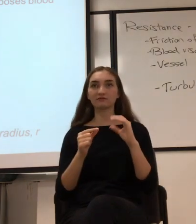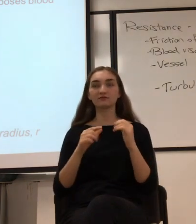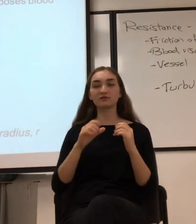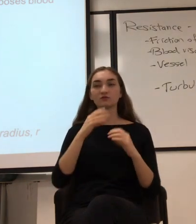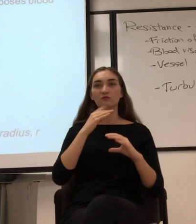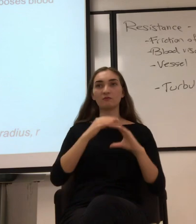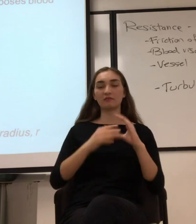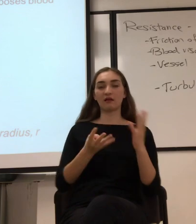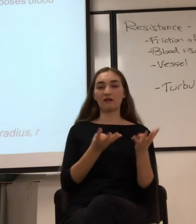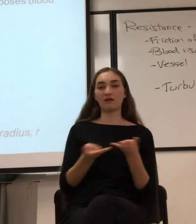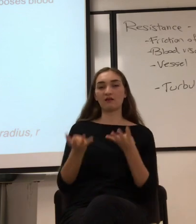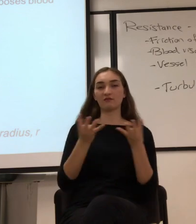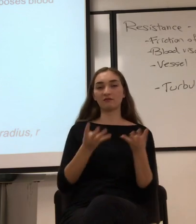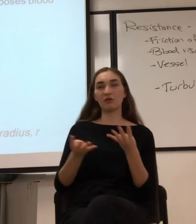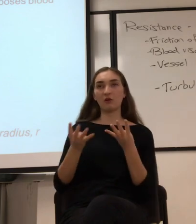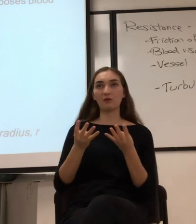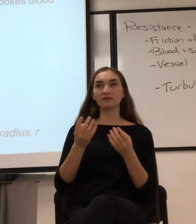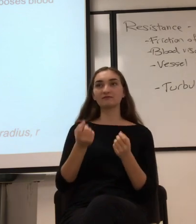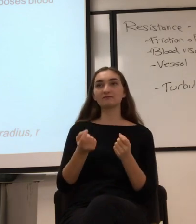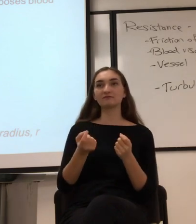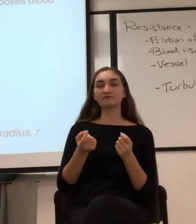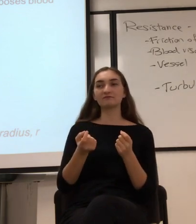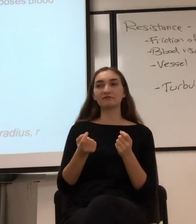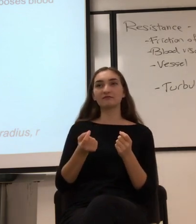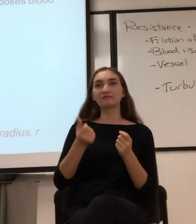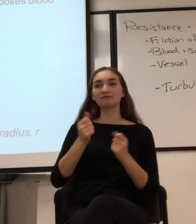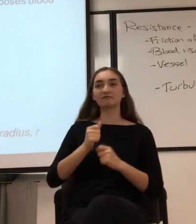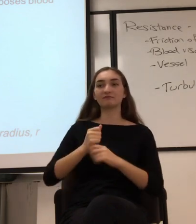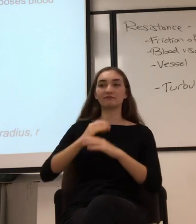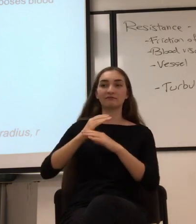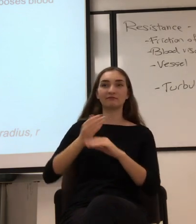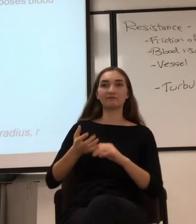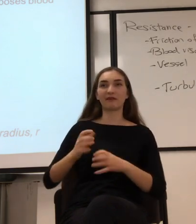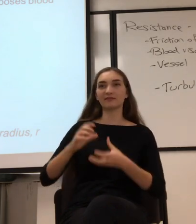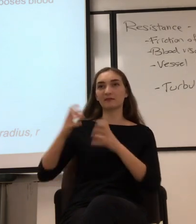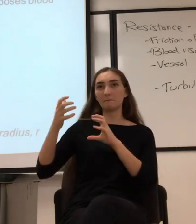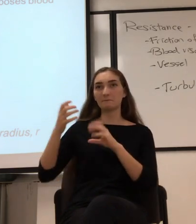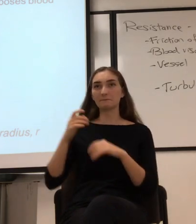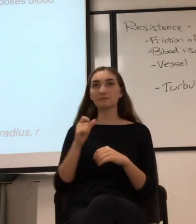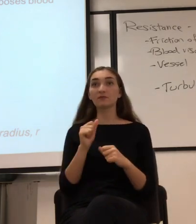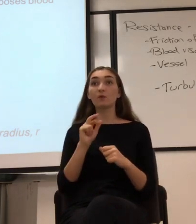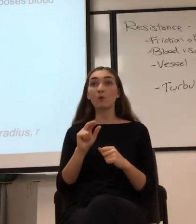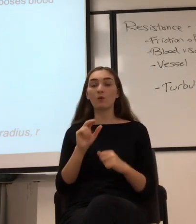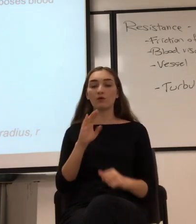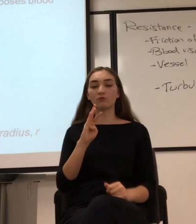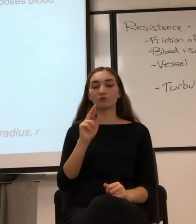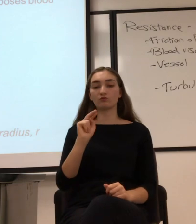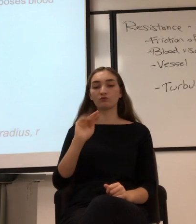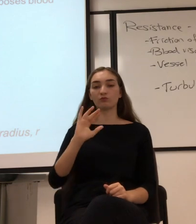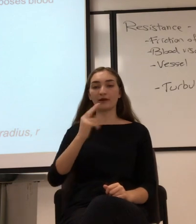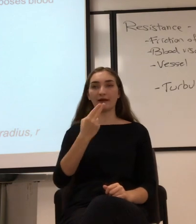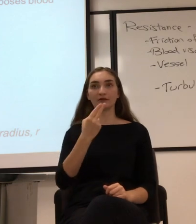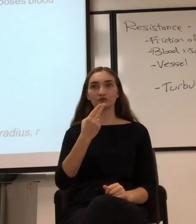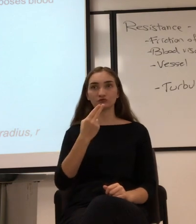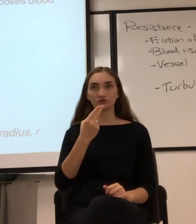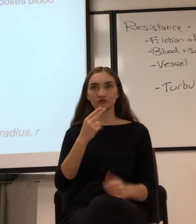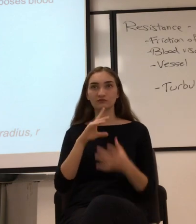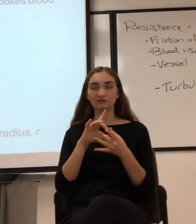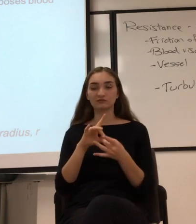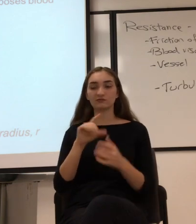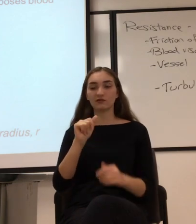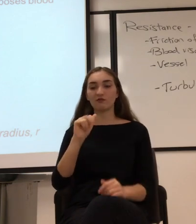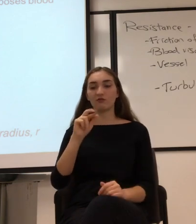Okay? Or there's a branch. And your arteries branch, that's unavoidable. But where an